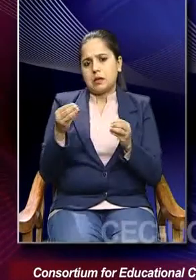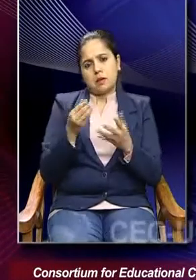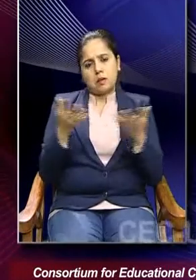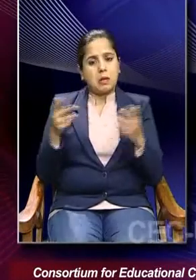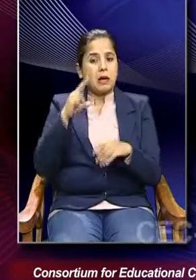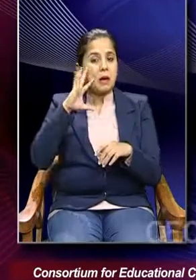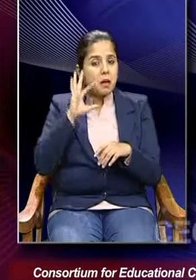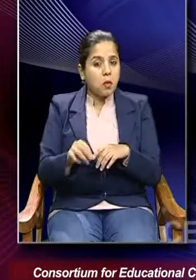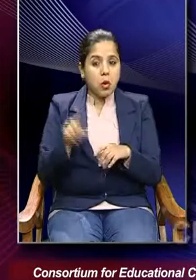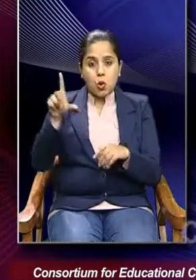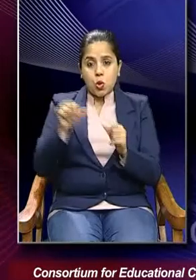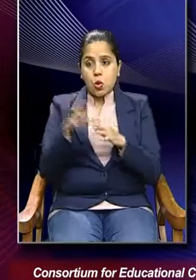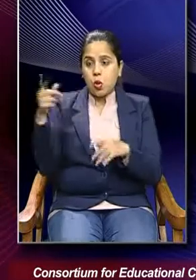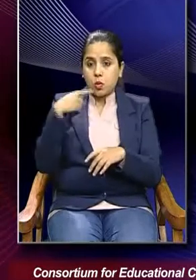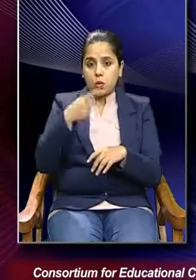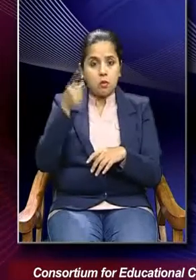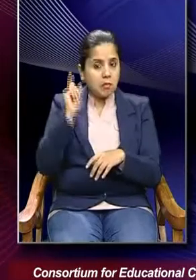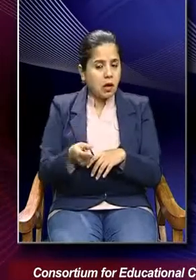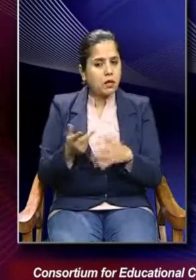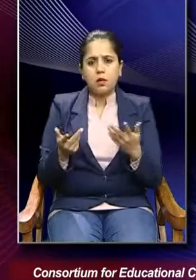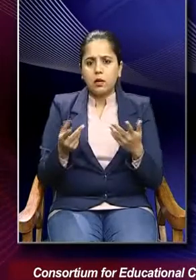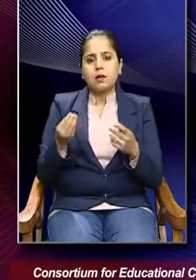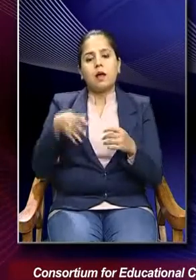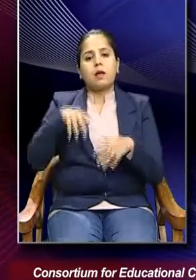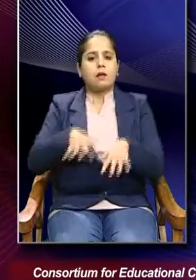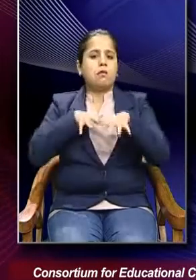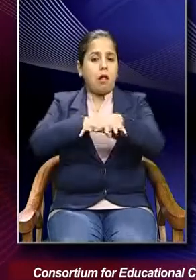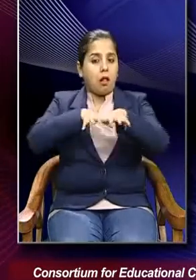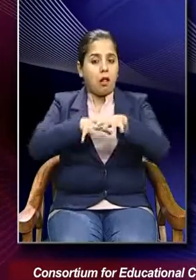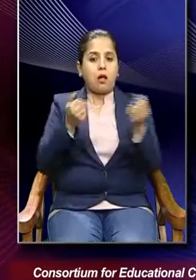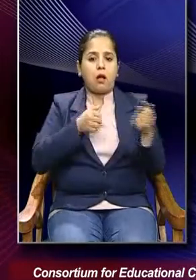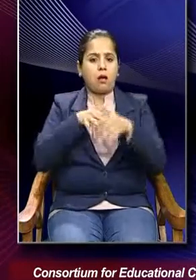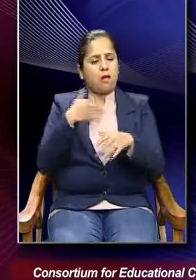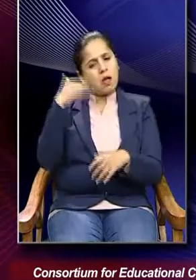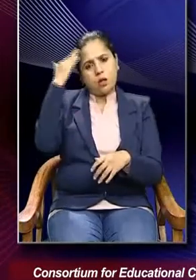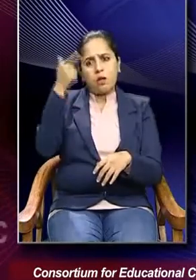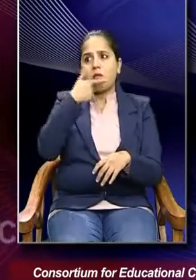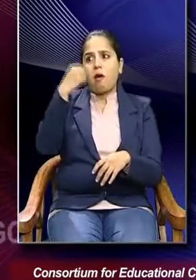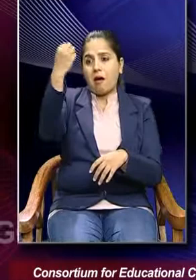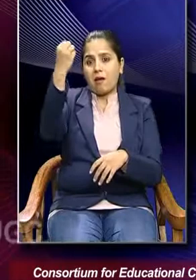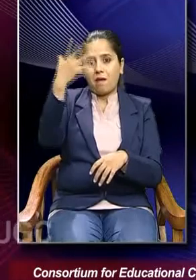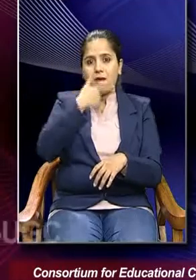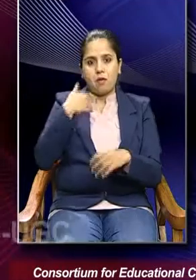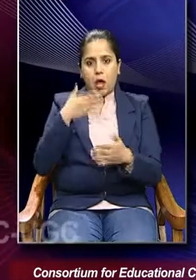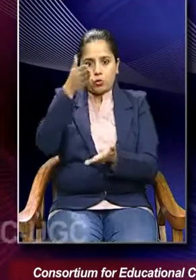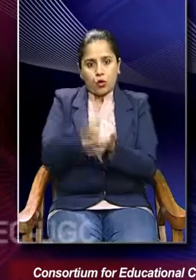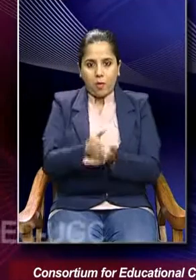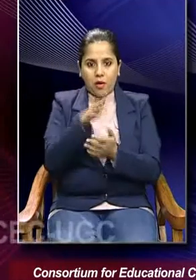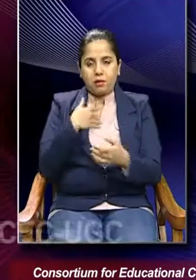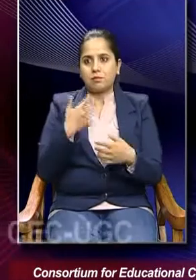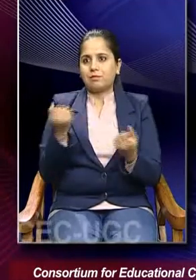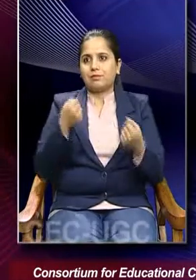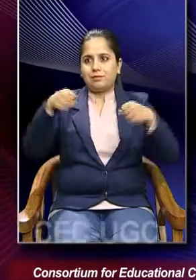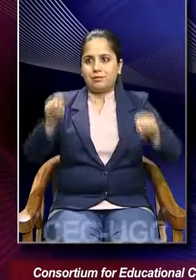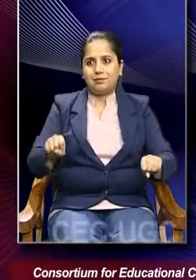necessarily by law. Say for on a traffic light, we know that when the light is red, we stop. But so